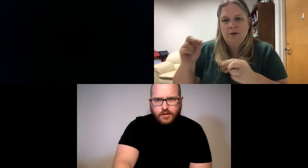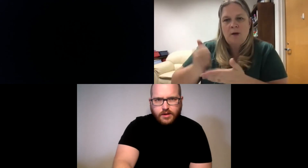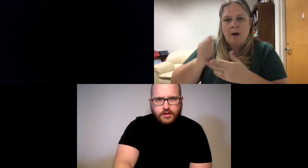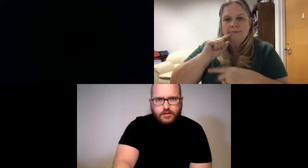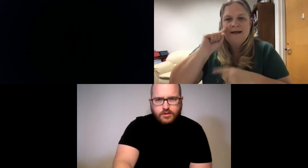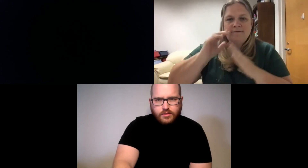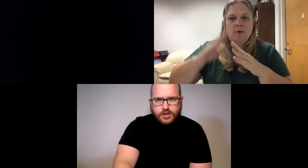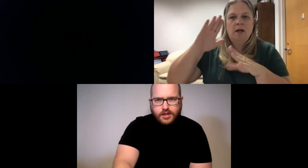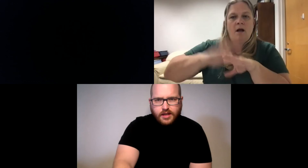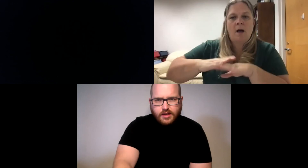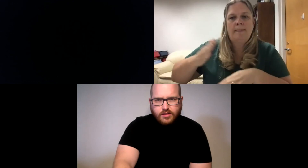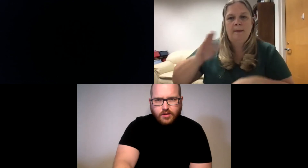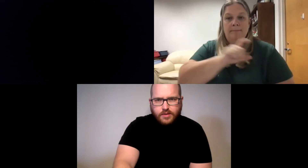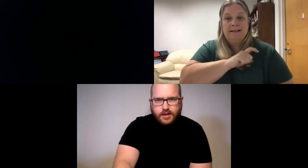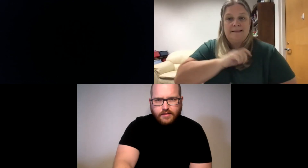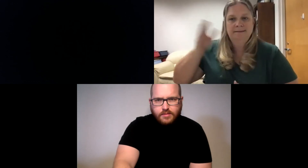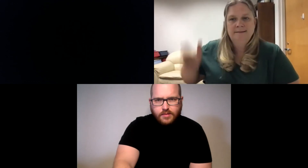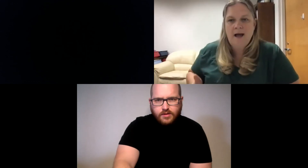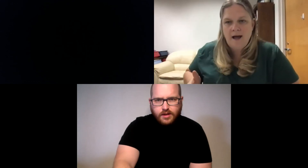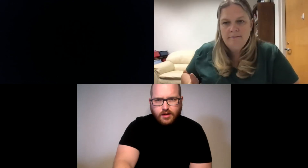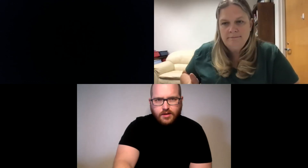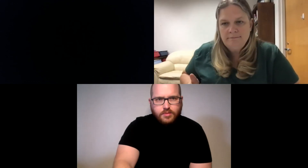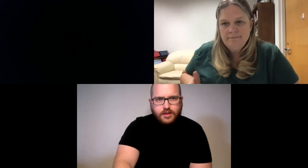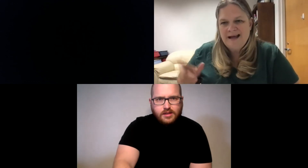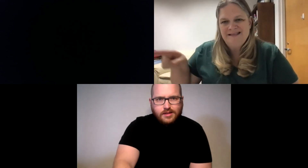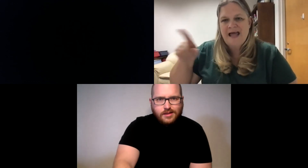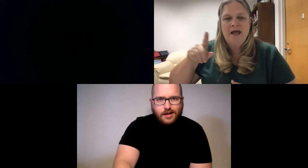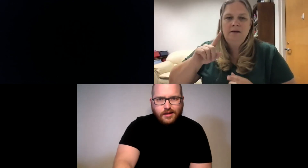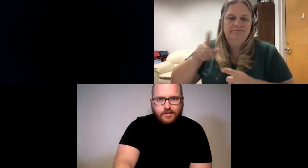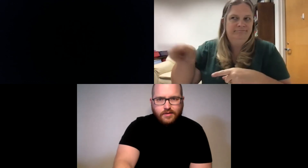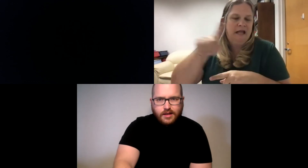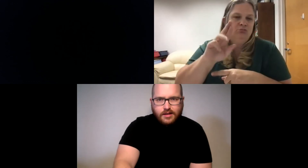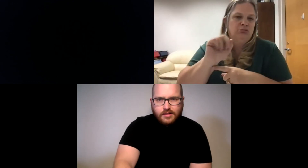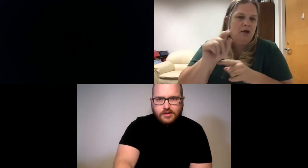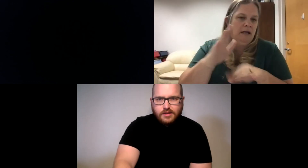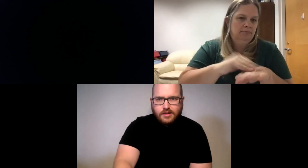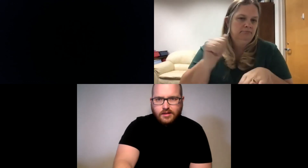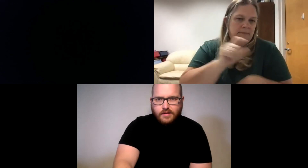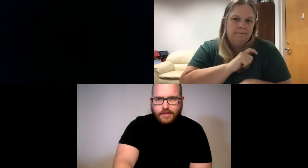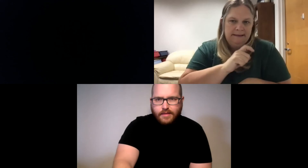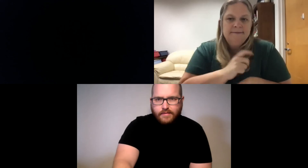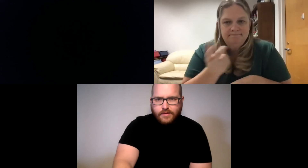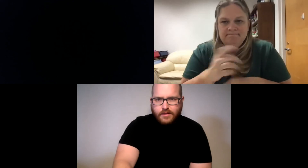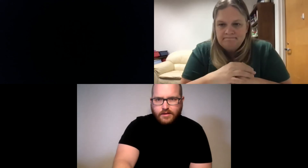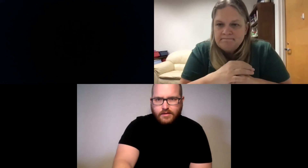they want to do what she can to help the deaf community on the policing side of things.